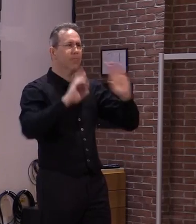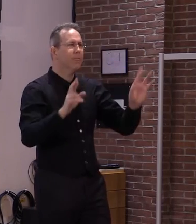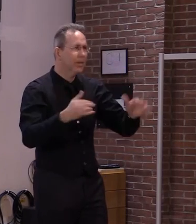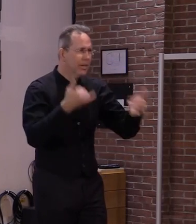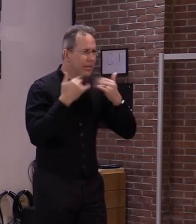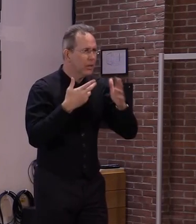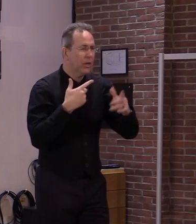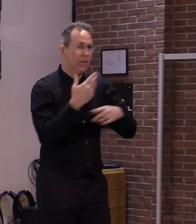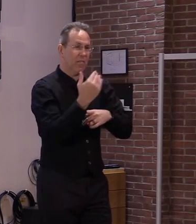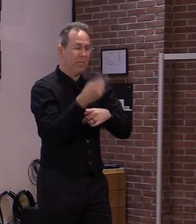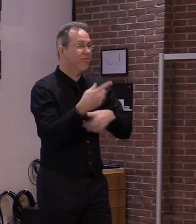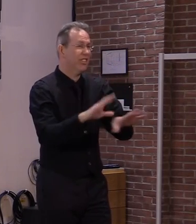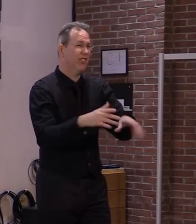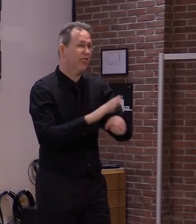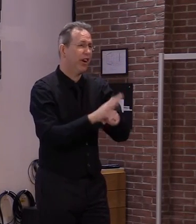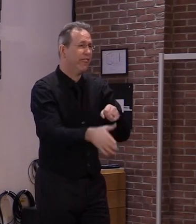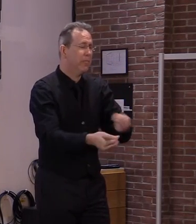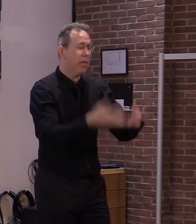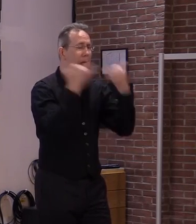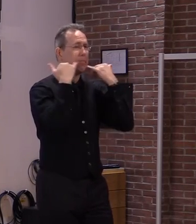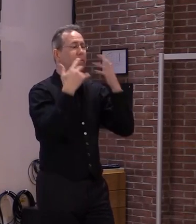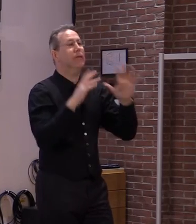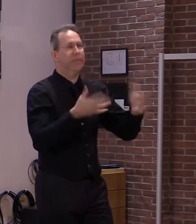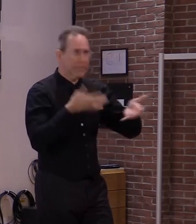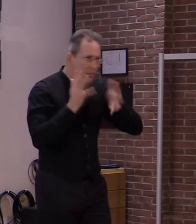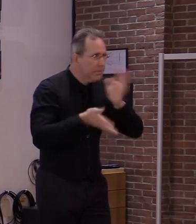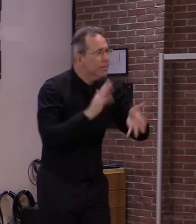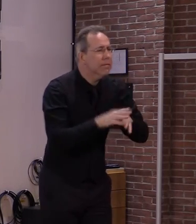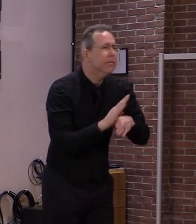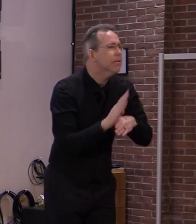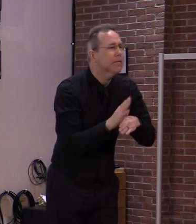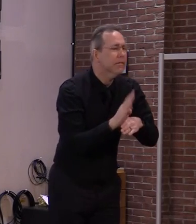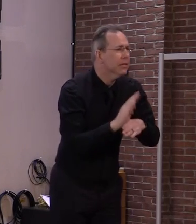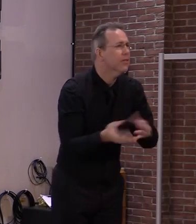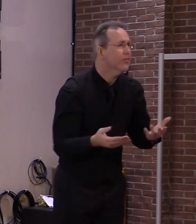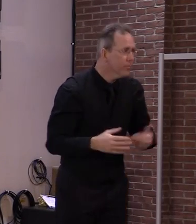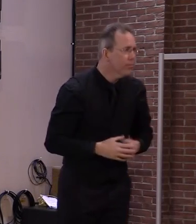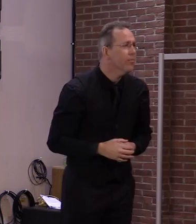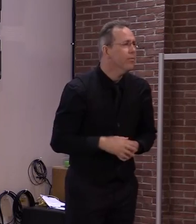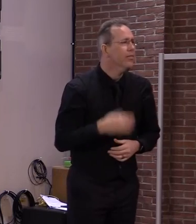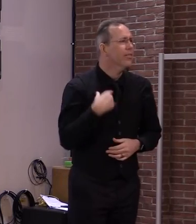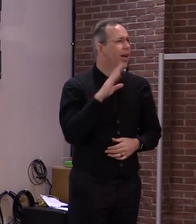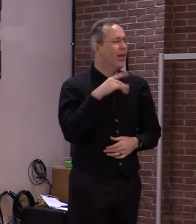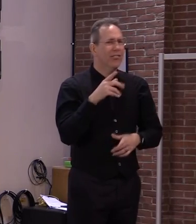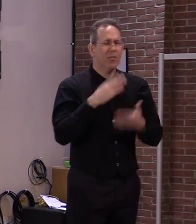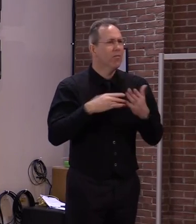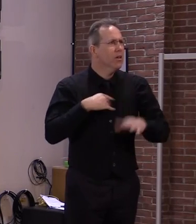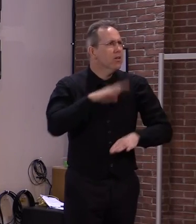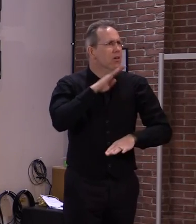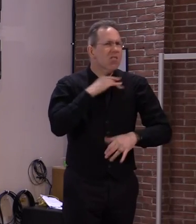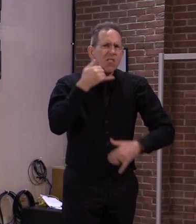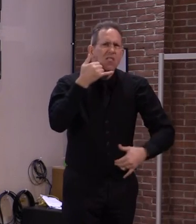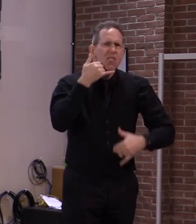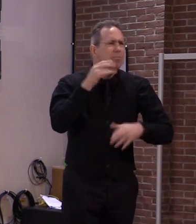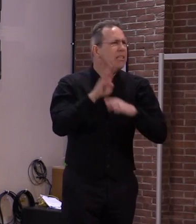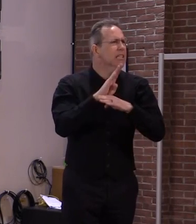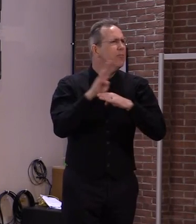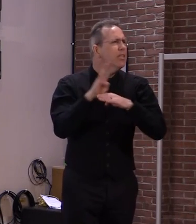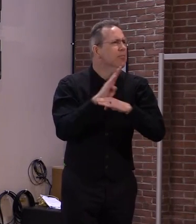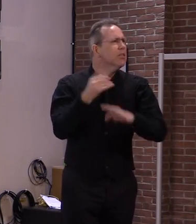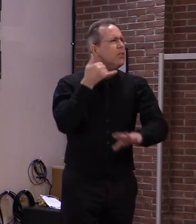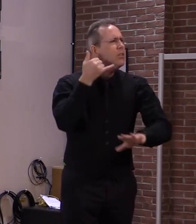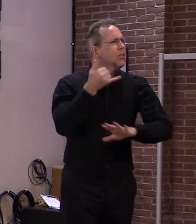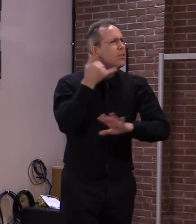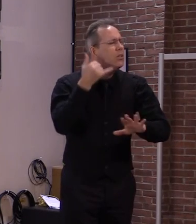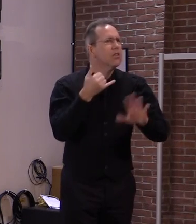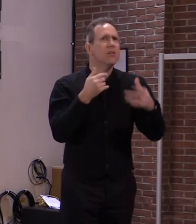significant, although to people calling in, it's always significant. It was for about an hour period during the first